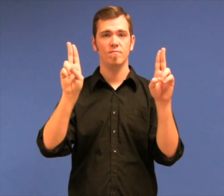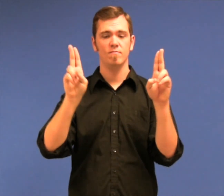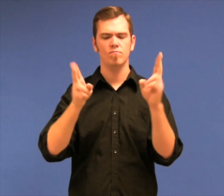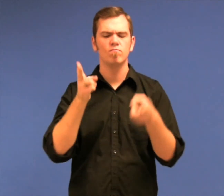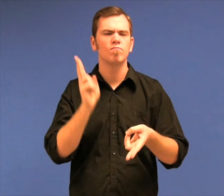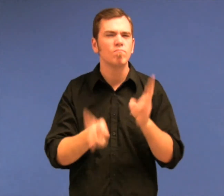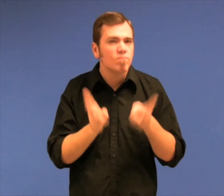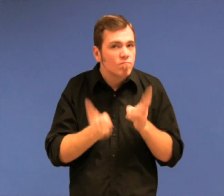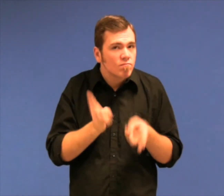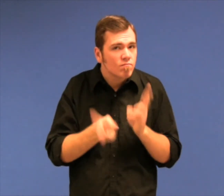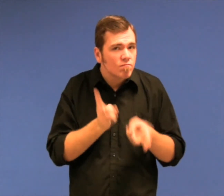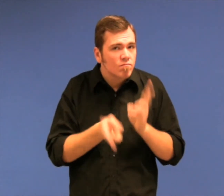is hurry.